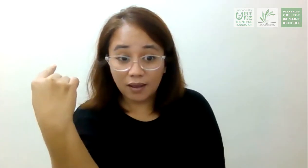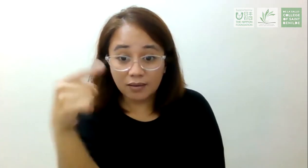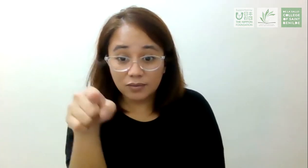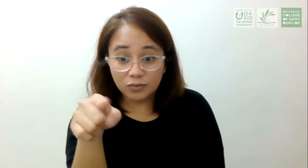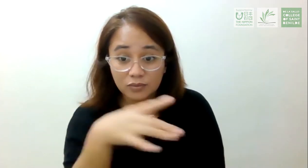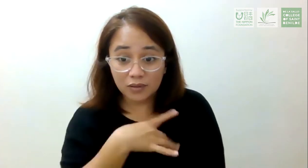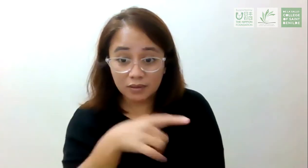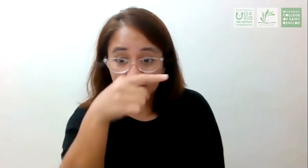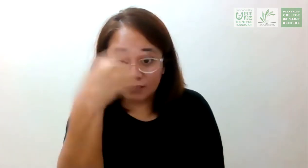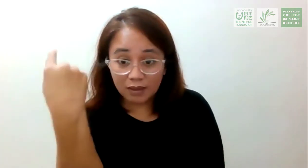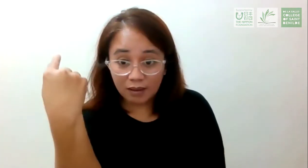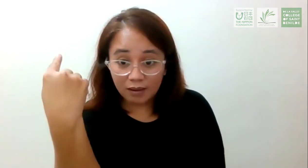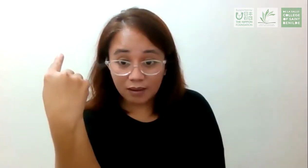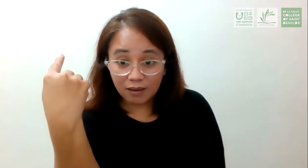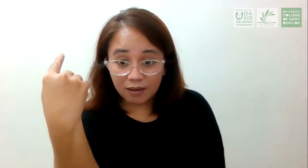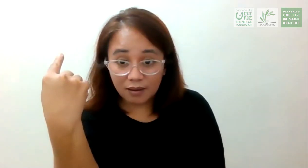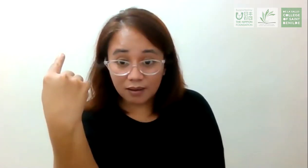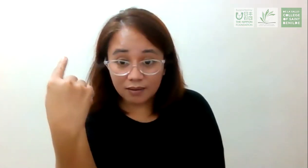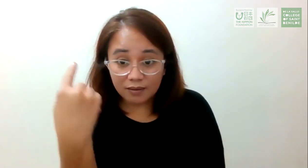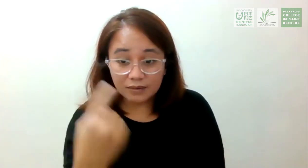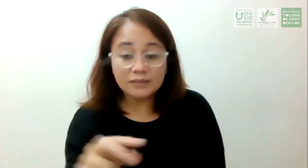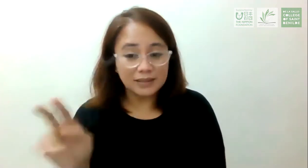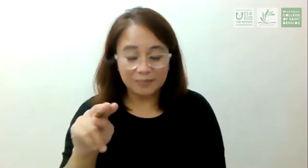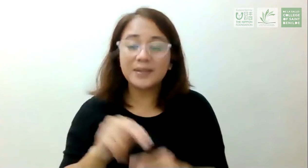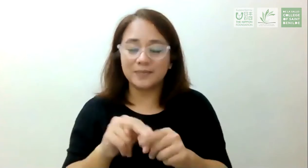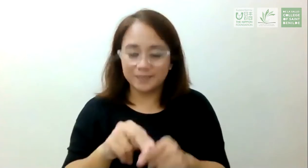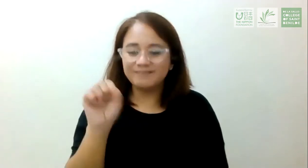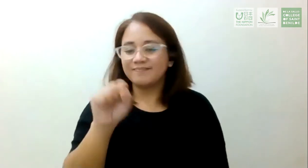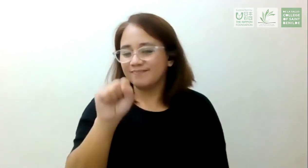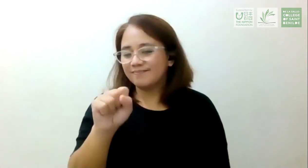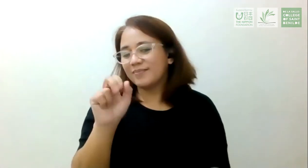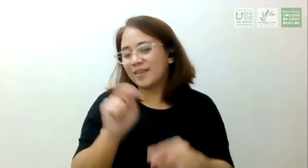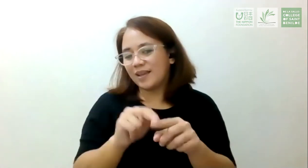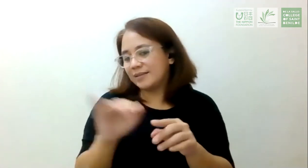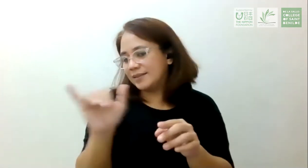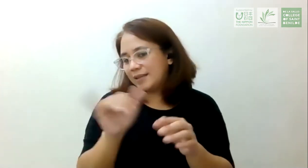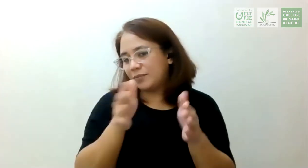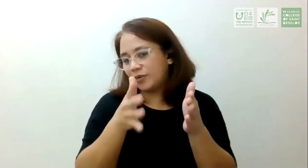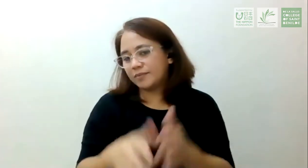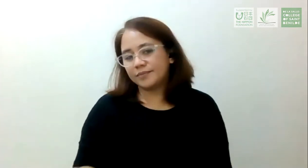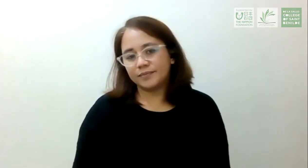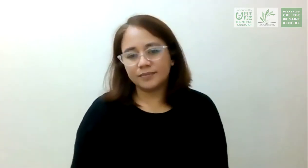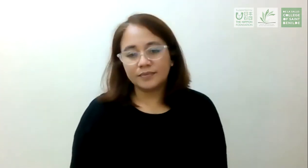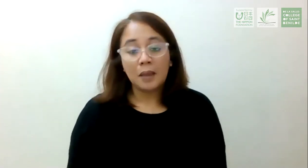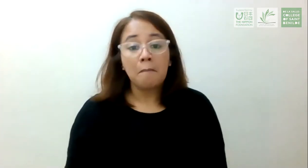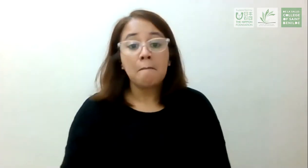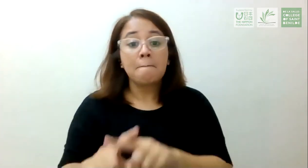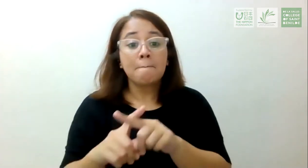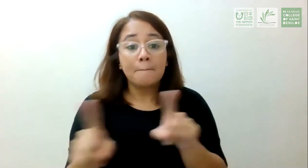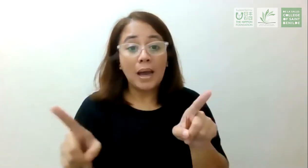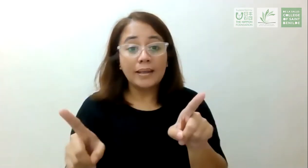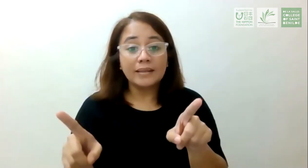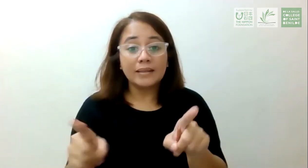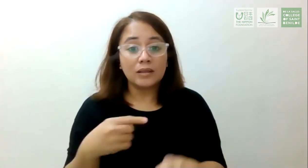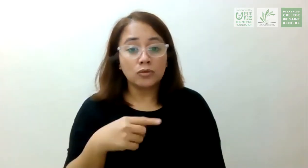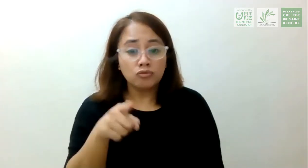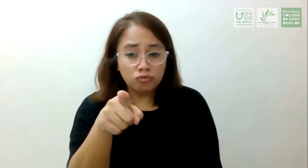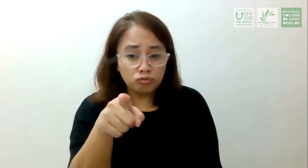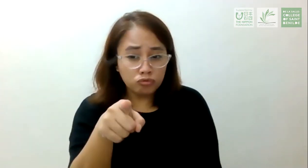Then that's a noun too. It functions in Noun. the same way. But if I say, do you like black clothes?